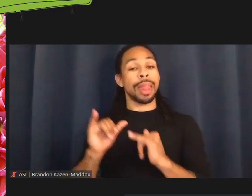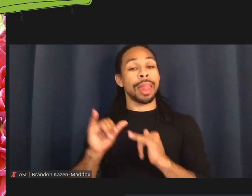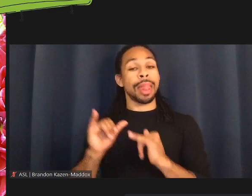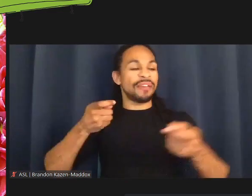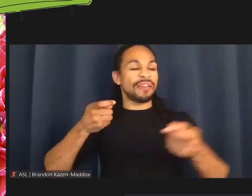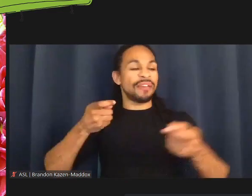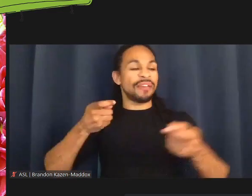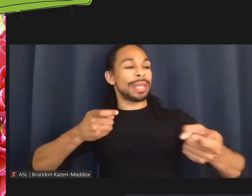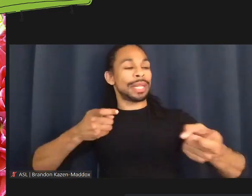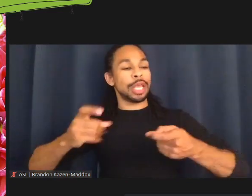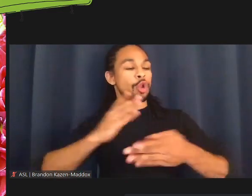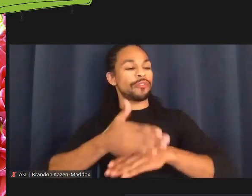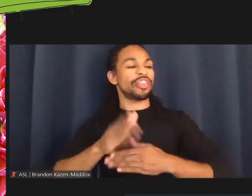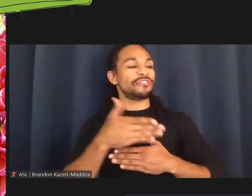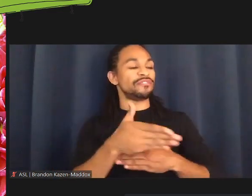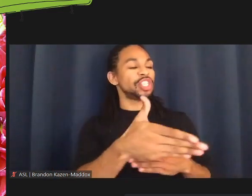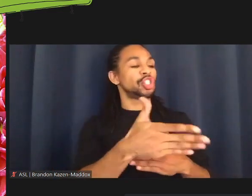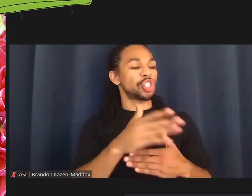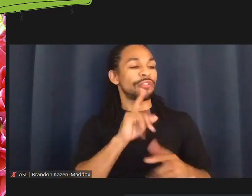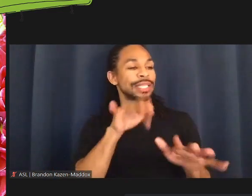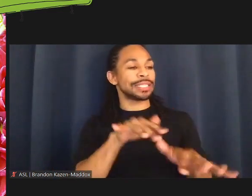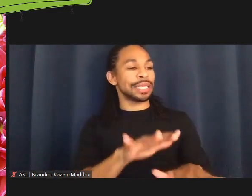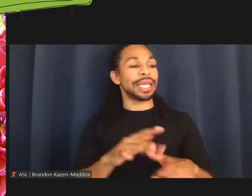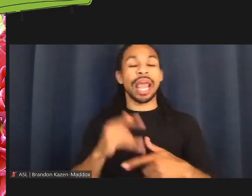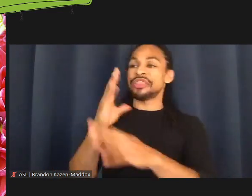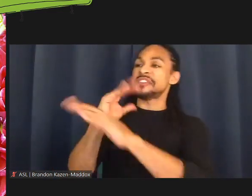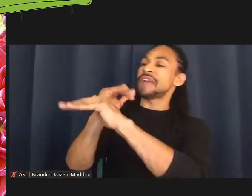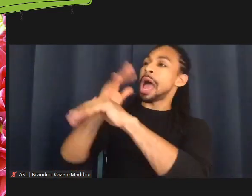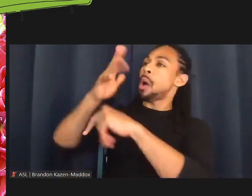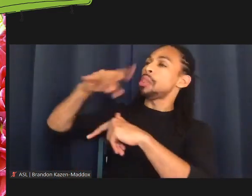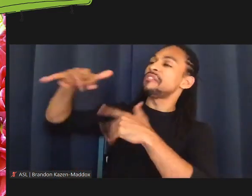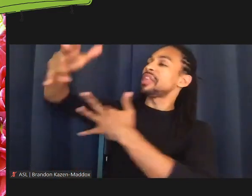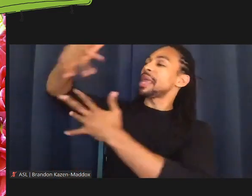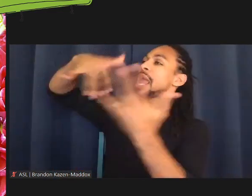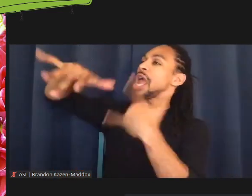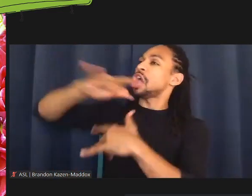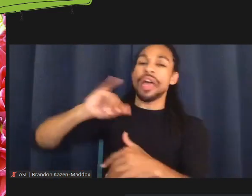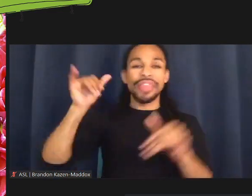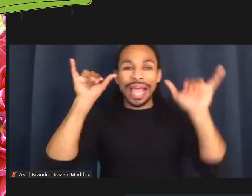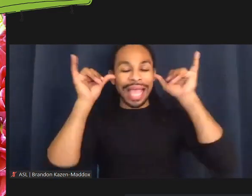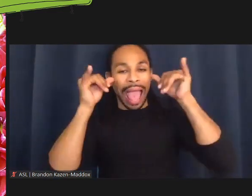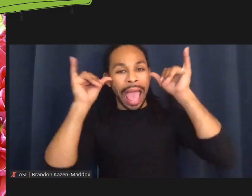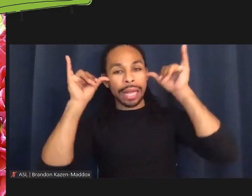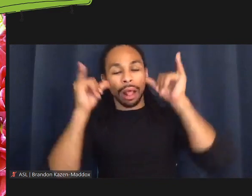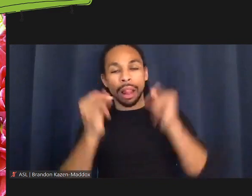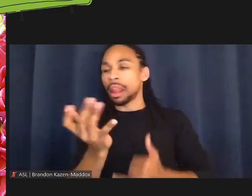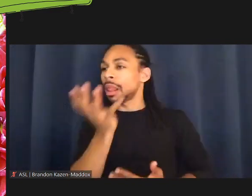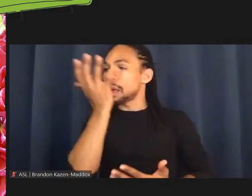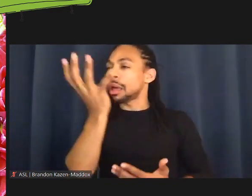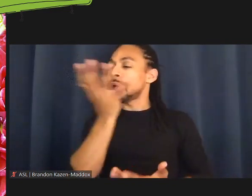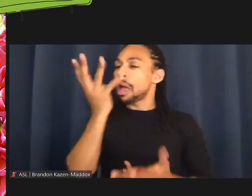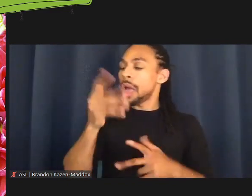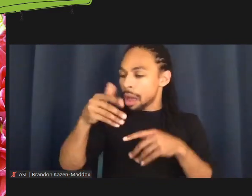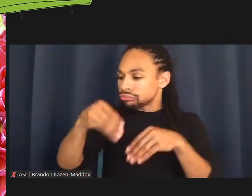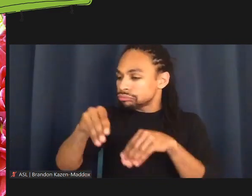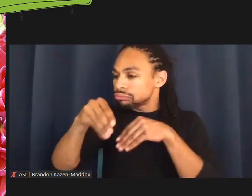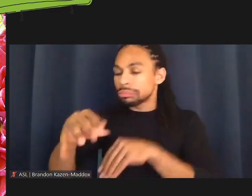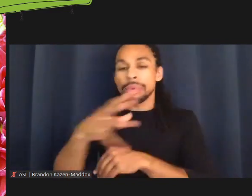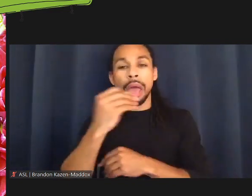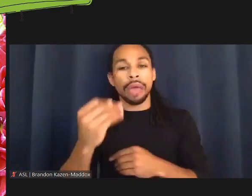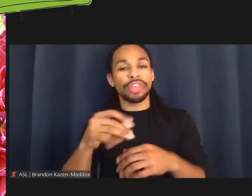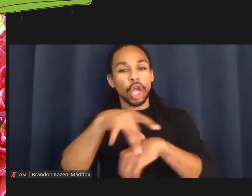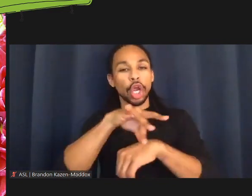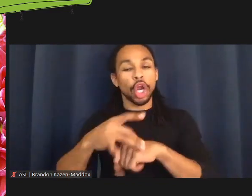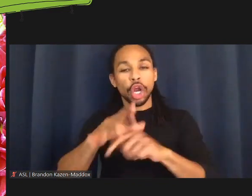of the sea, and over the fowl of the air, and over the cattle, and over all the earth, and